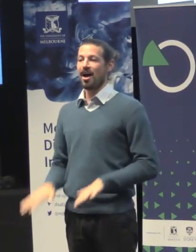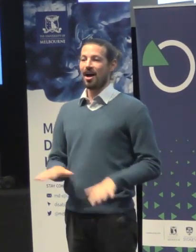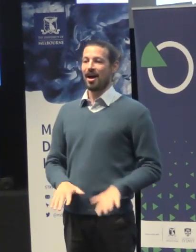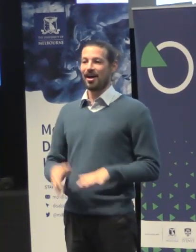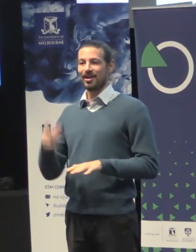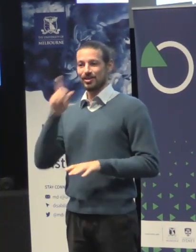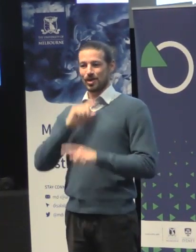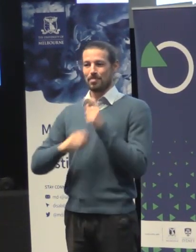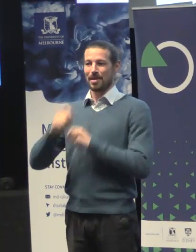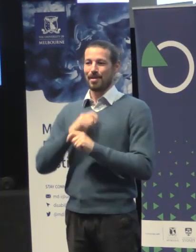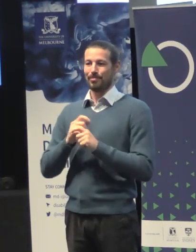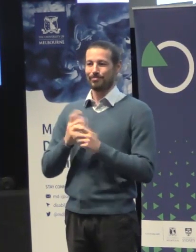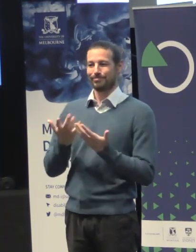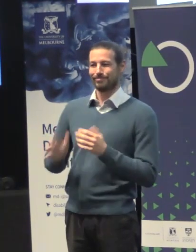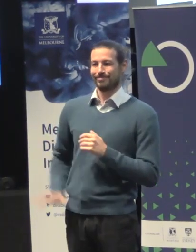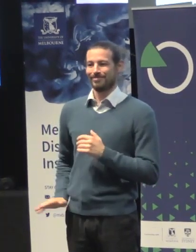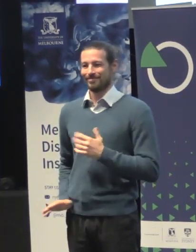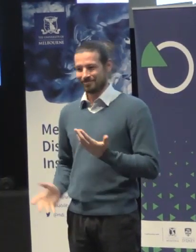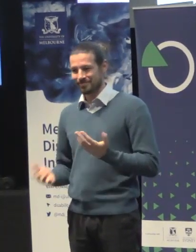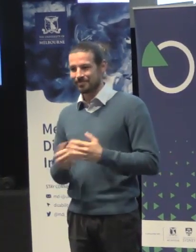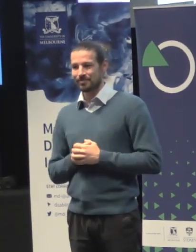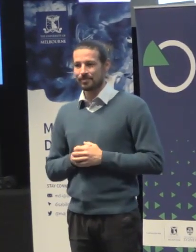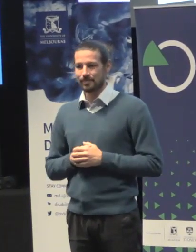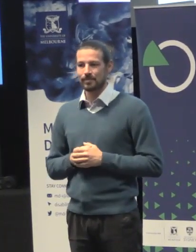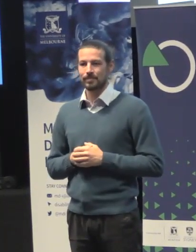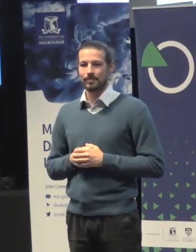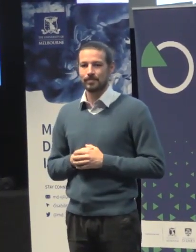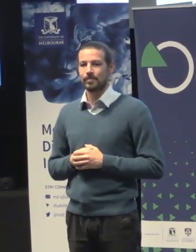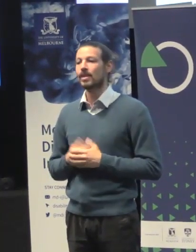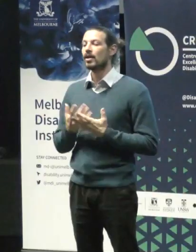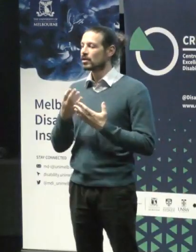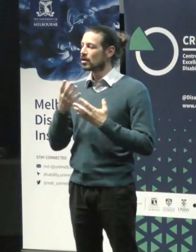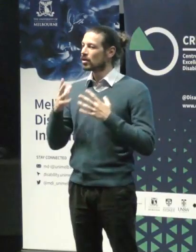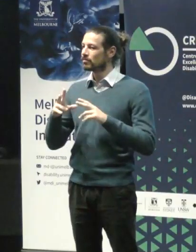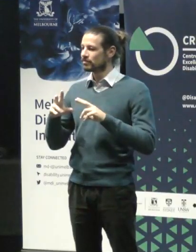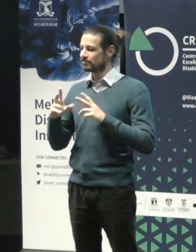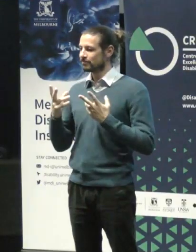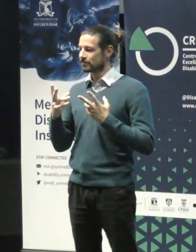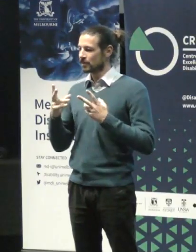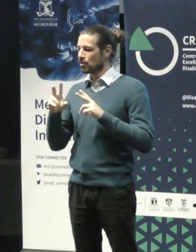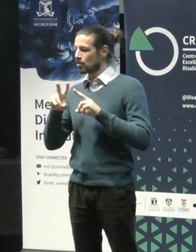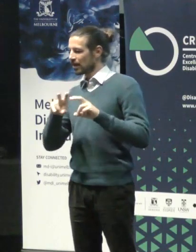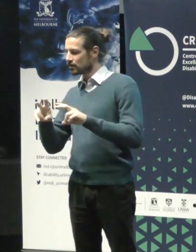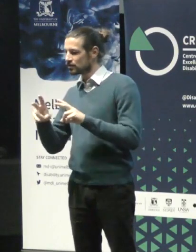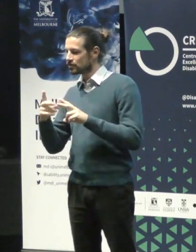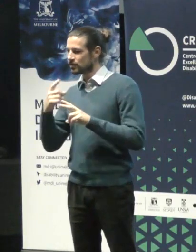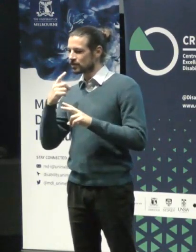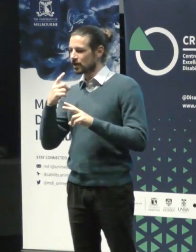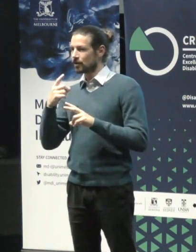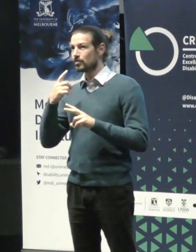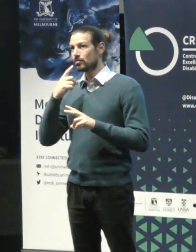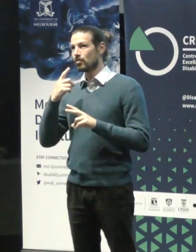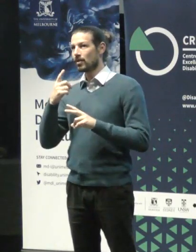to cut corners. And all of the quotations starting with one are disabled people, and all the ones starting with two are personal